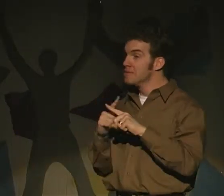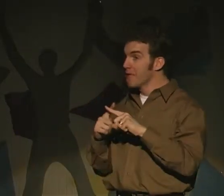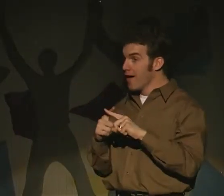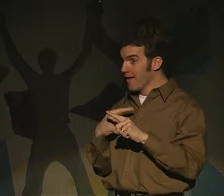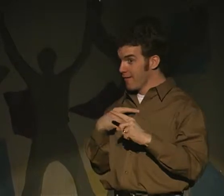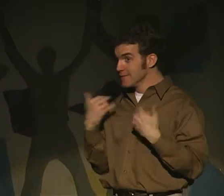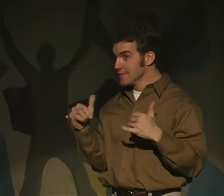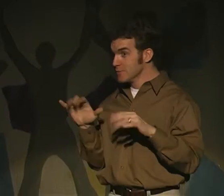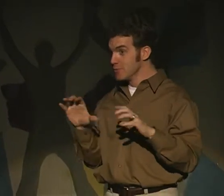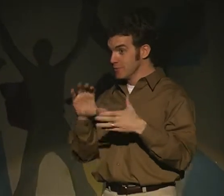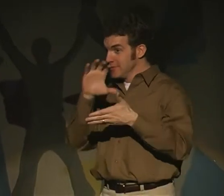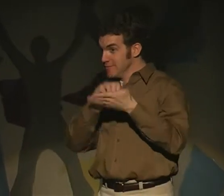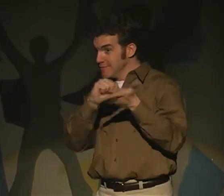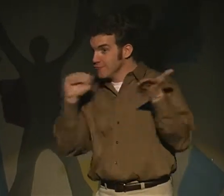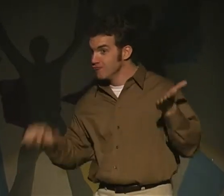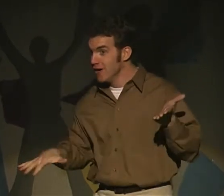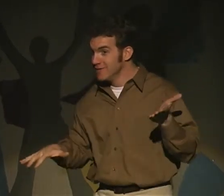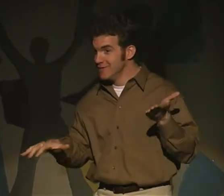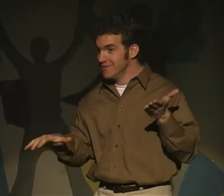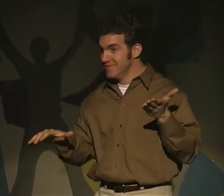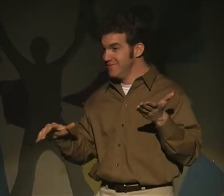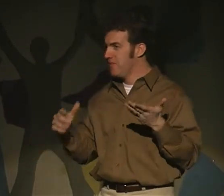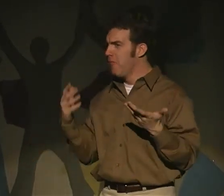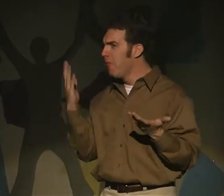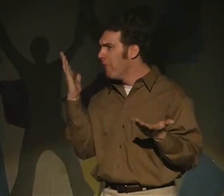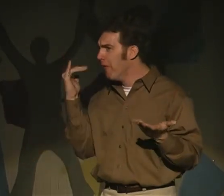Not only could I multiply, I could do subtraction.